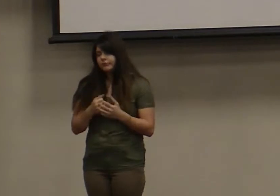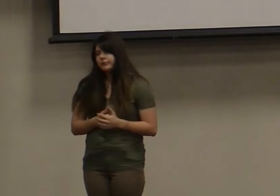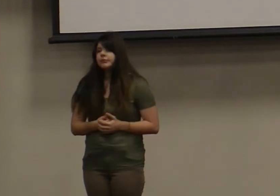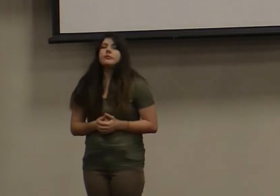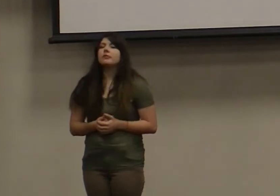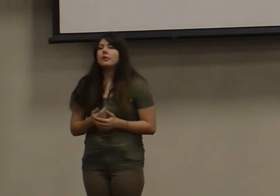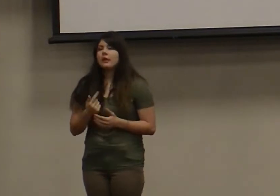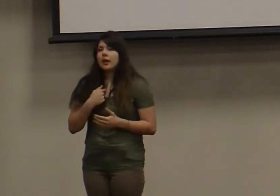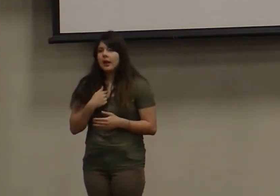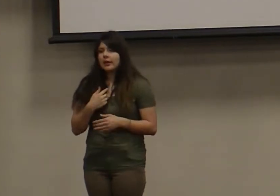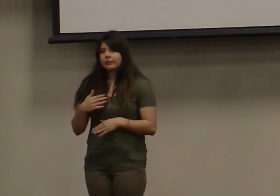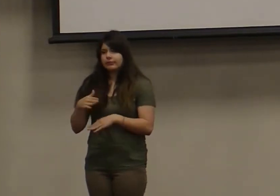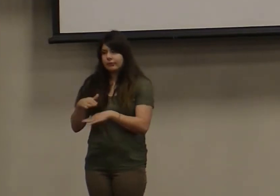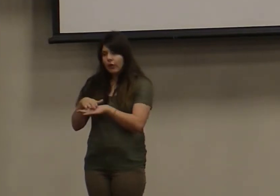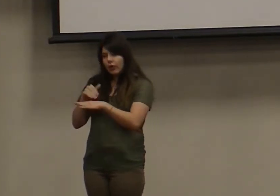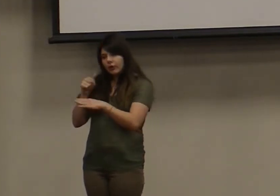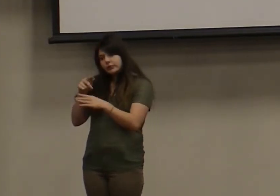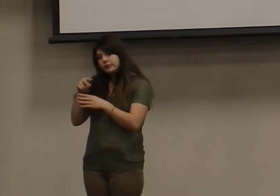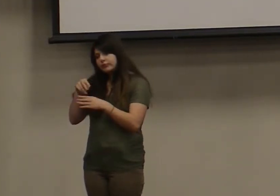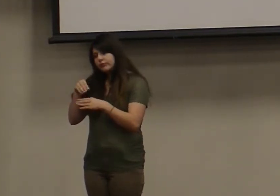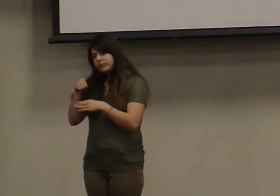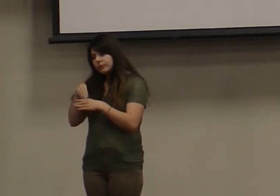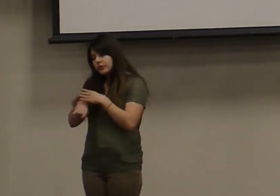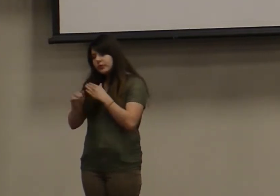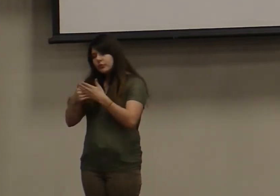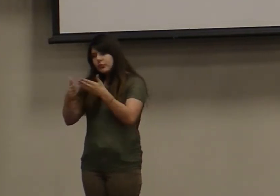I was called to the room because I was the preacher.